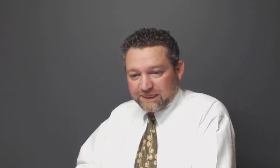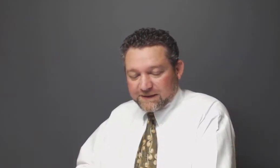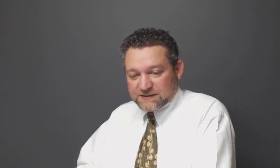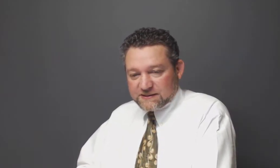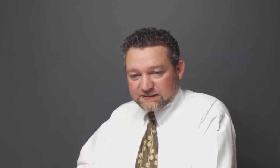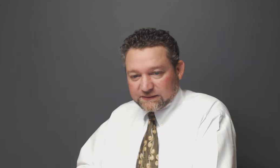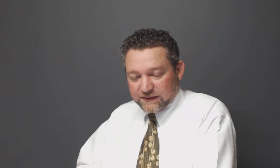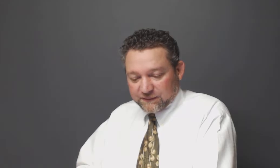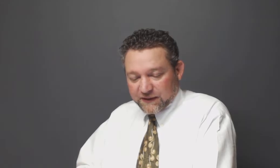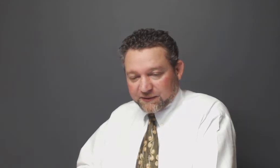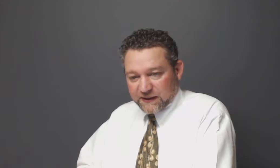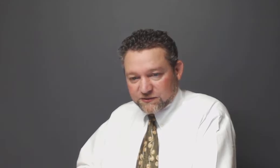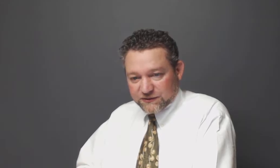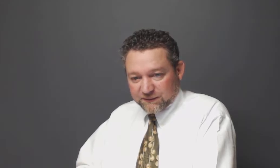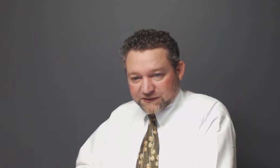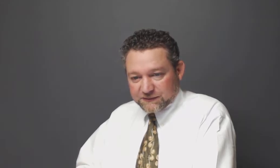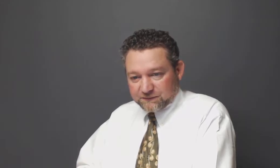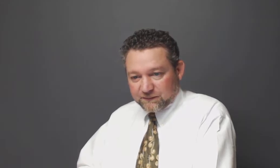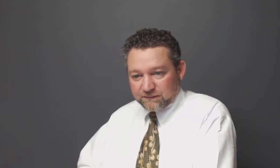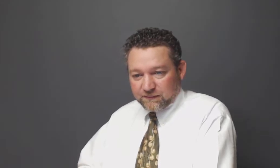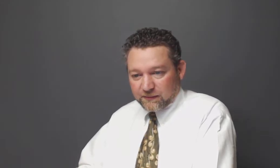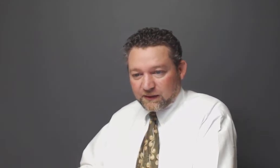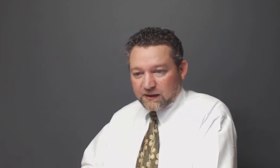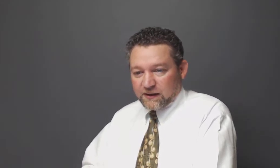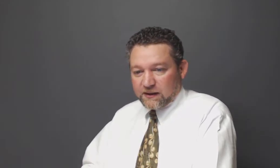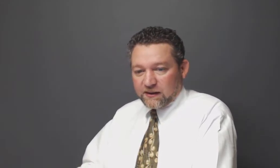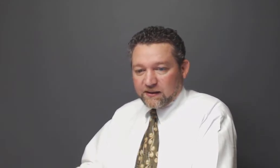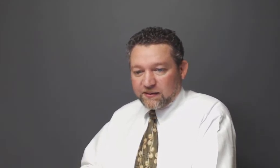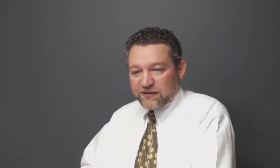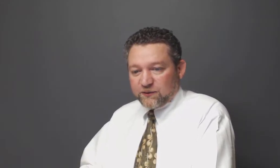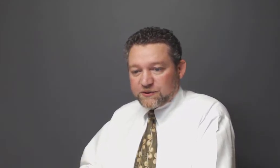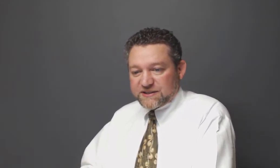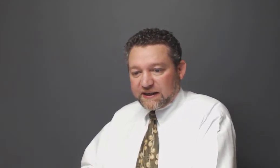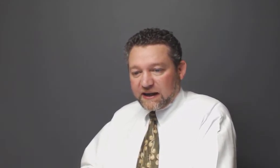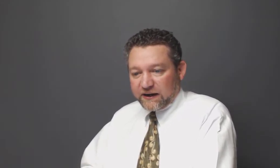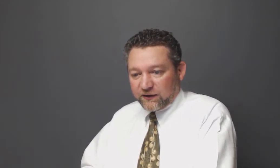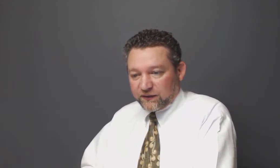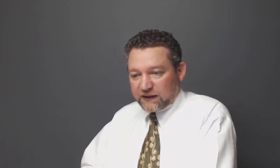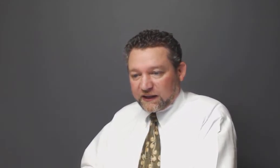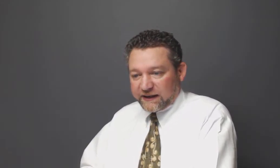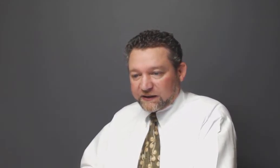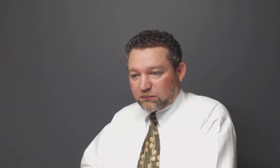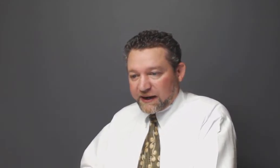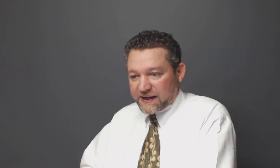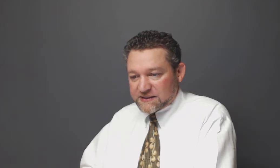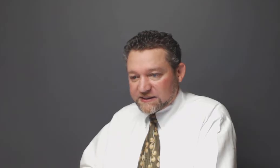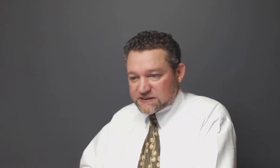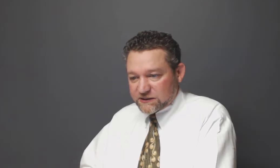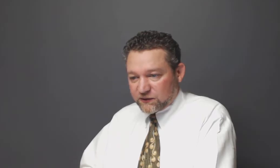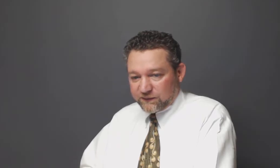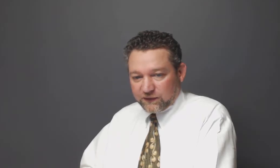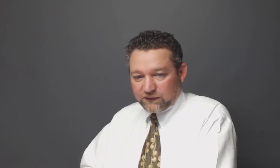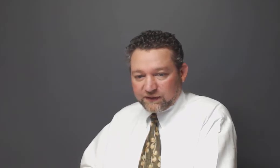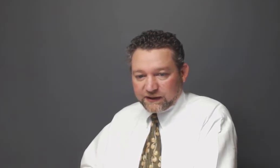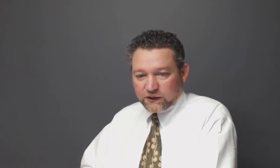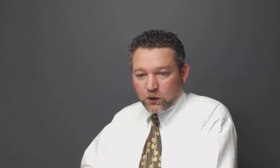2:35. This is Nebuchadnezzar's image. Then was the iron, the clay, the brass, the silver, and the